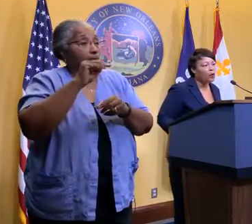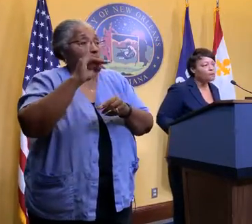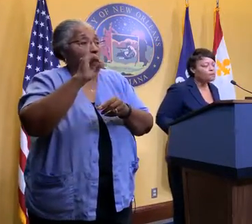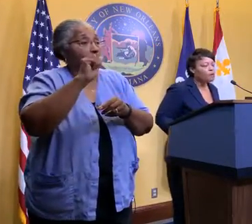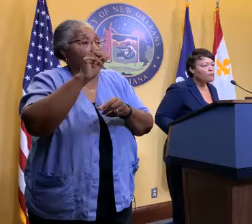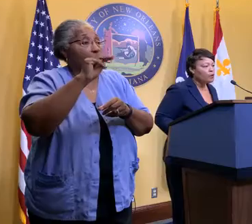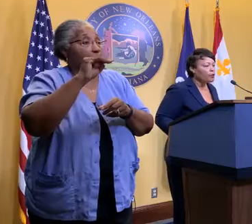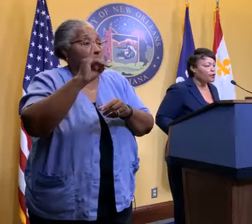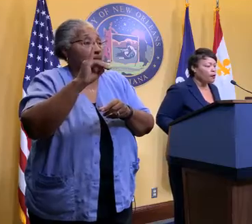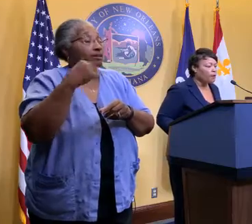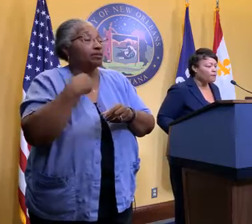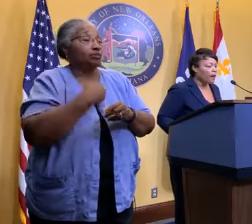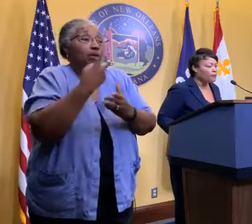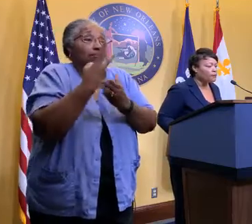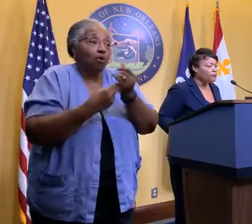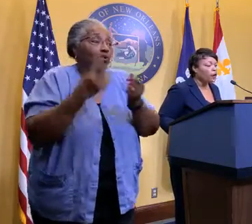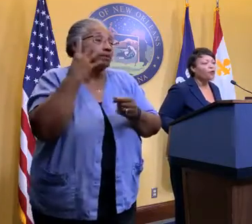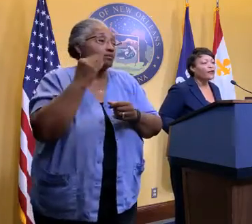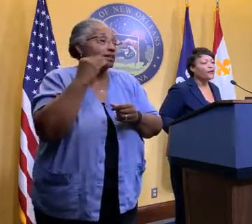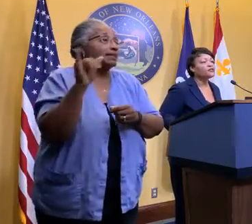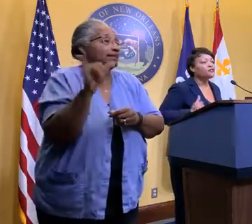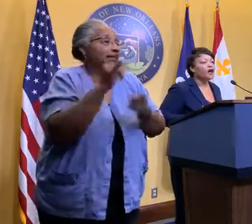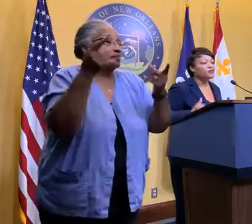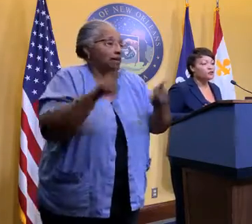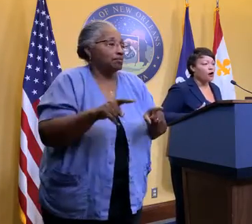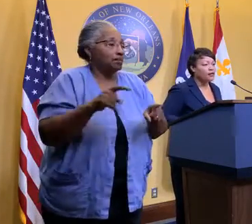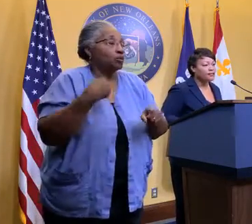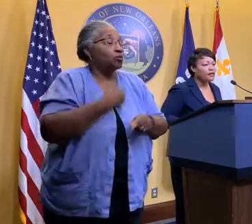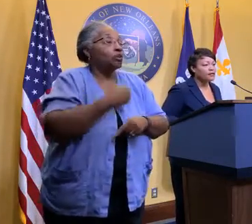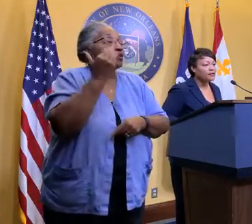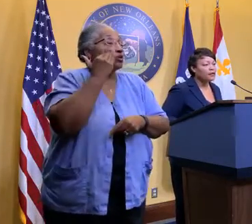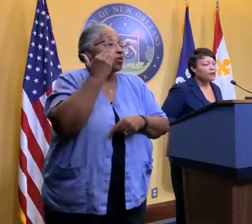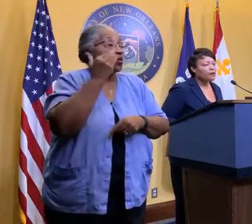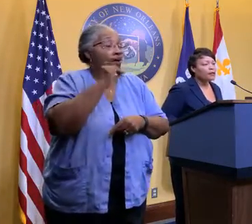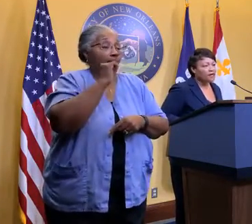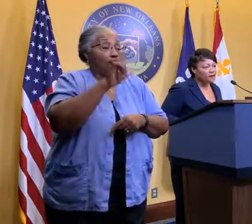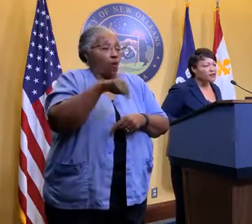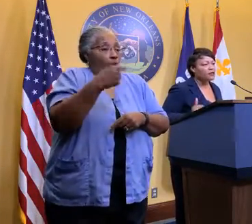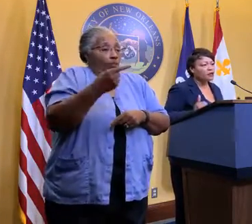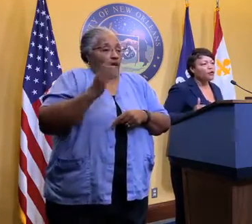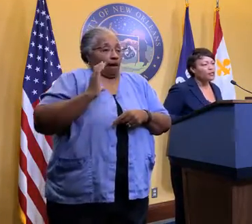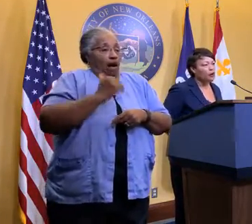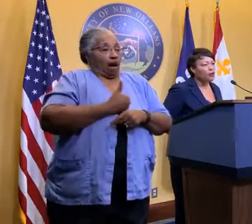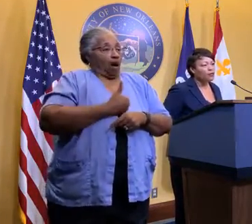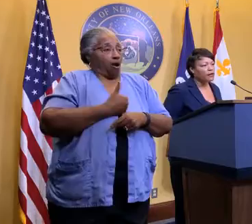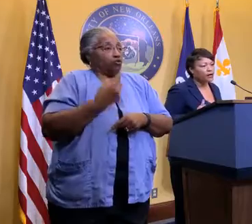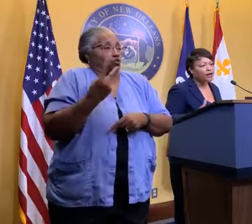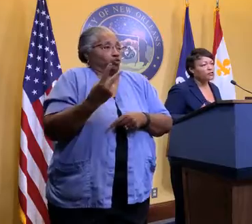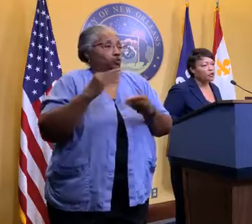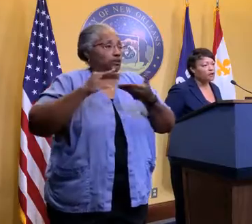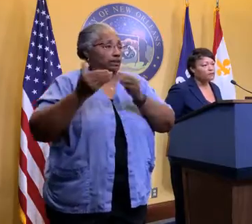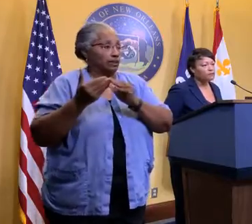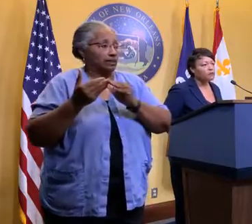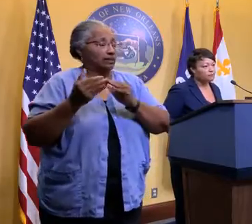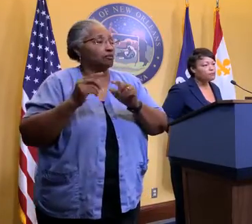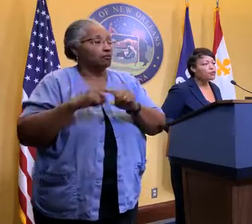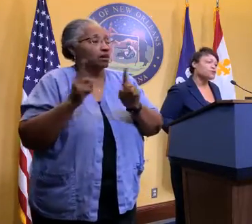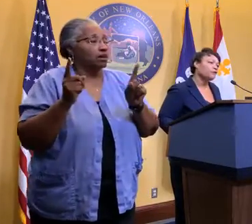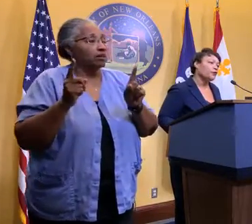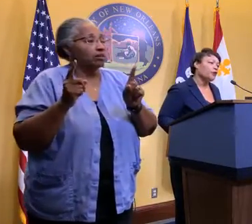in the same boat, but we are, know that it's not just our cities, but definitely we are on the edge